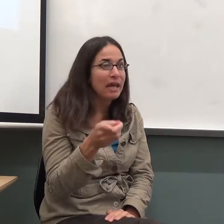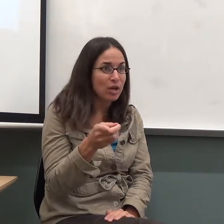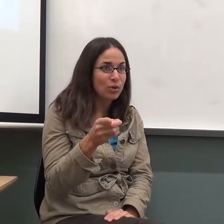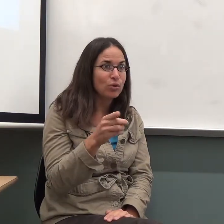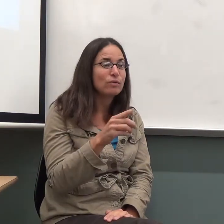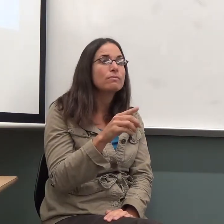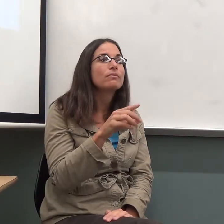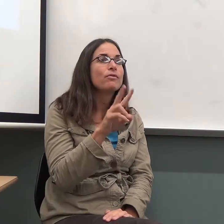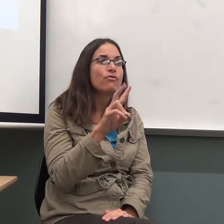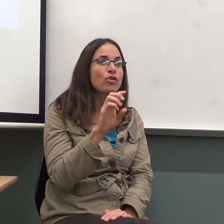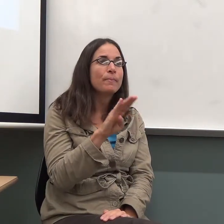What's my object?